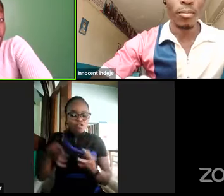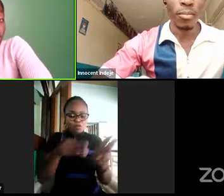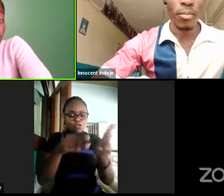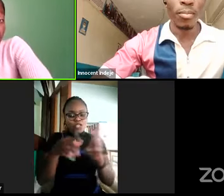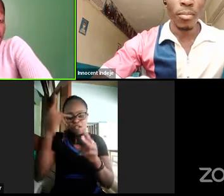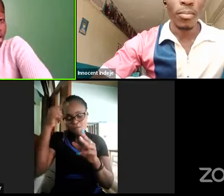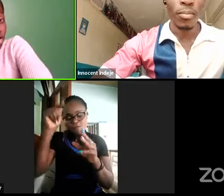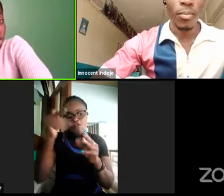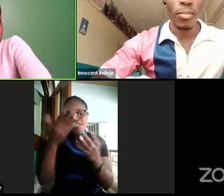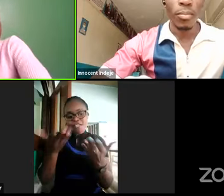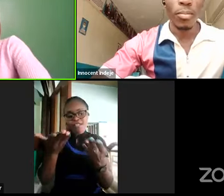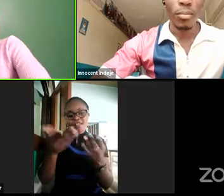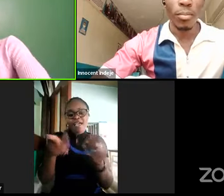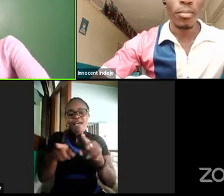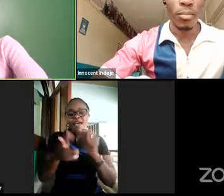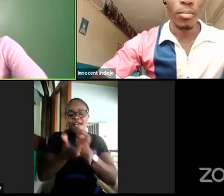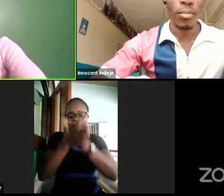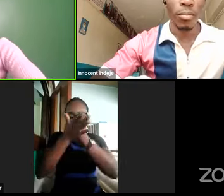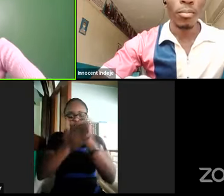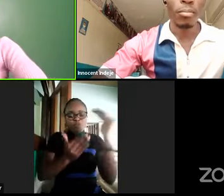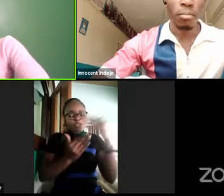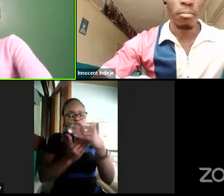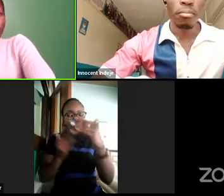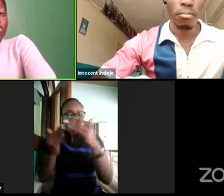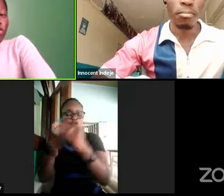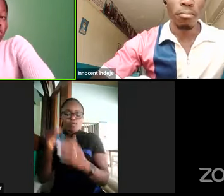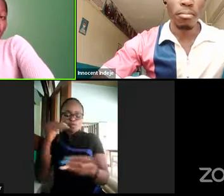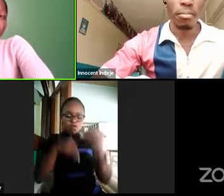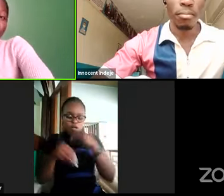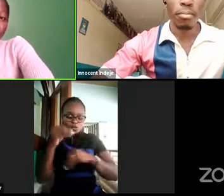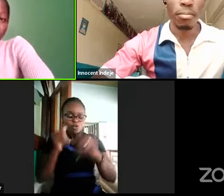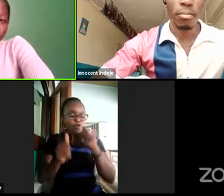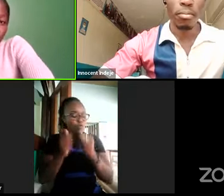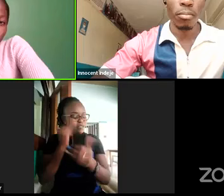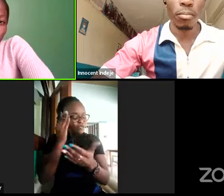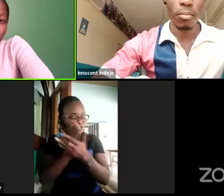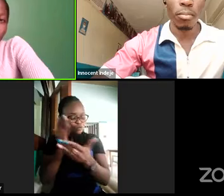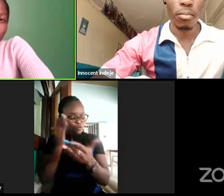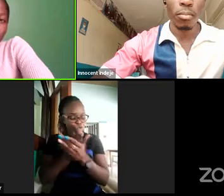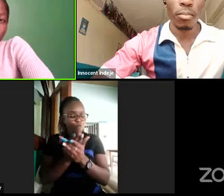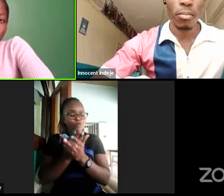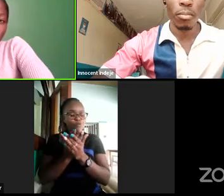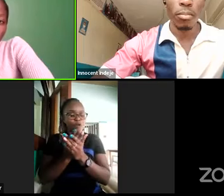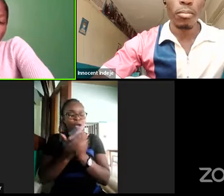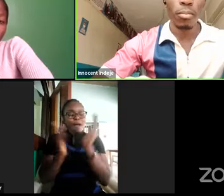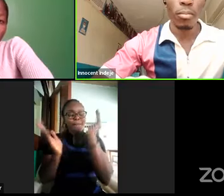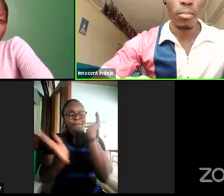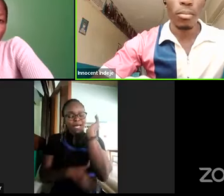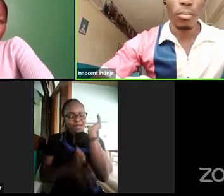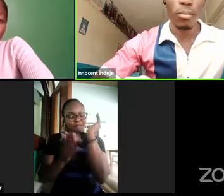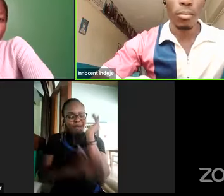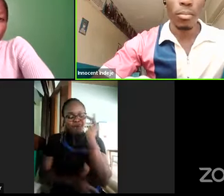about sexual reproductive health and rights. So when you talk about corruption, how does it hinder our